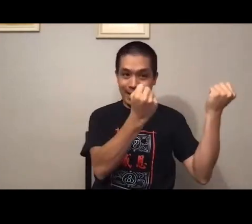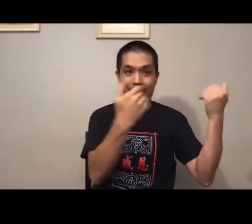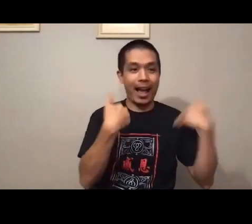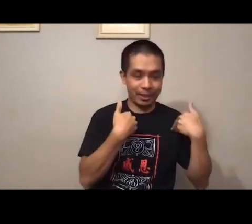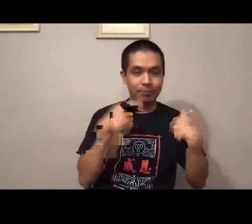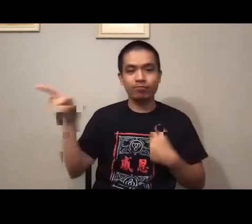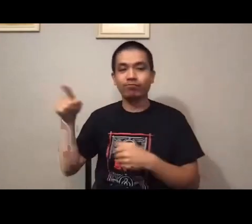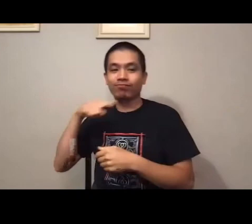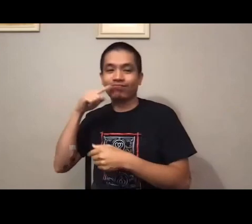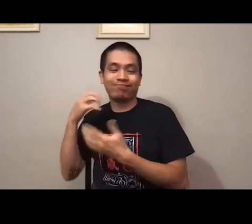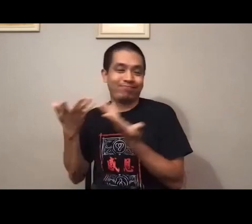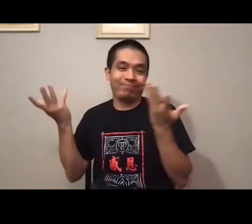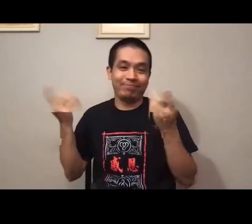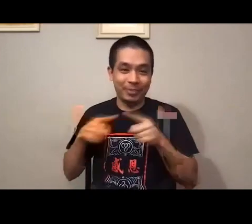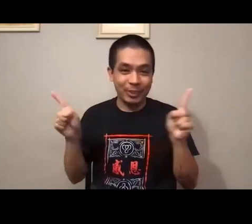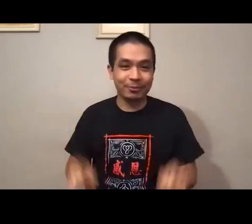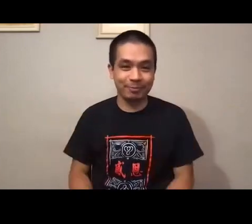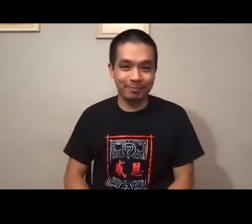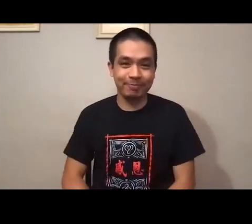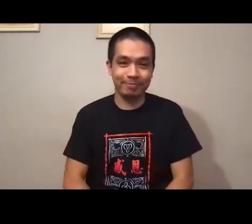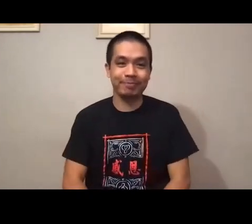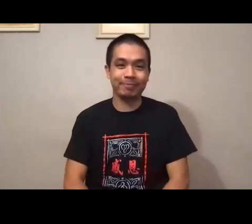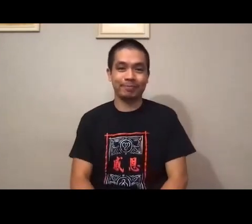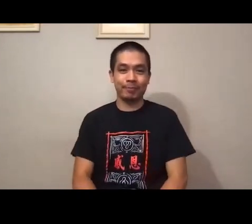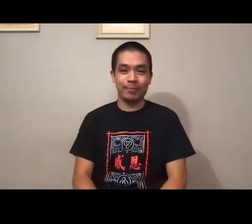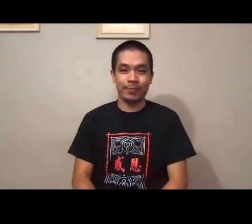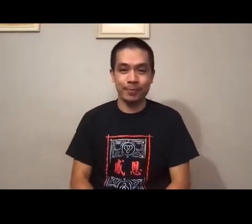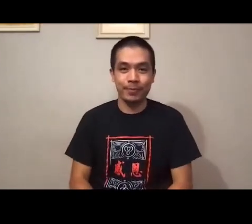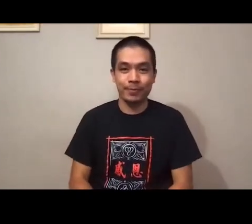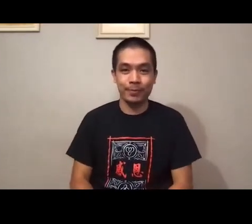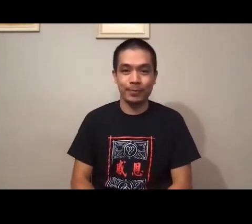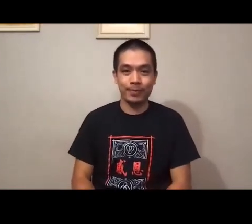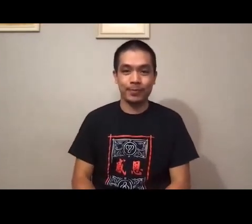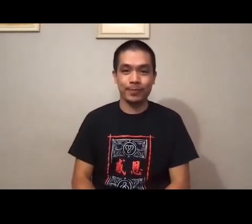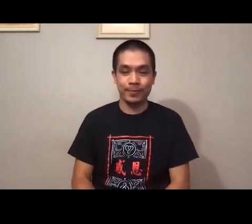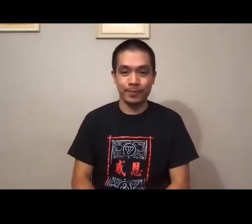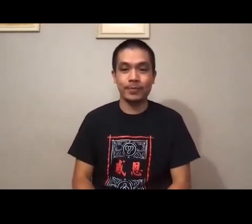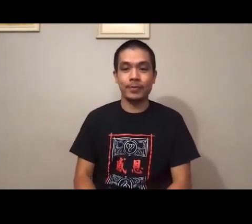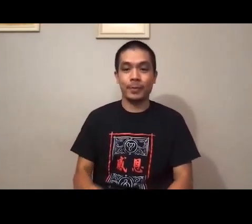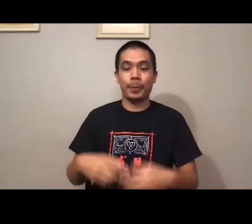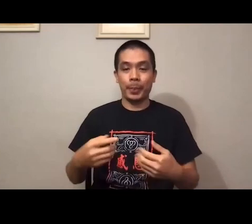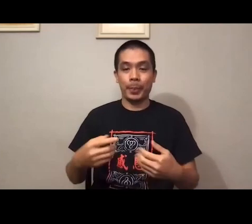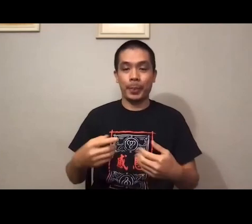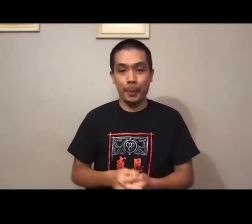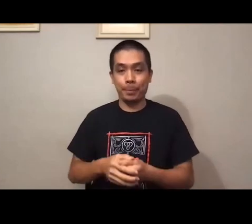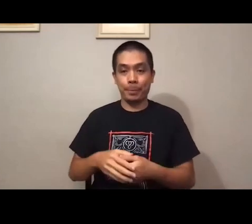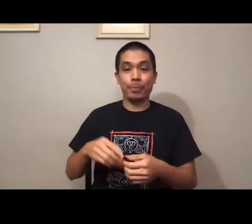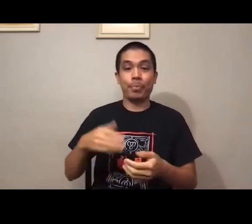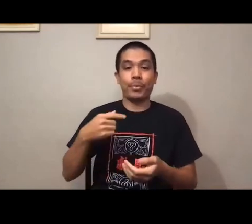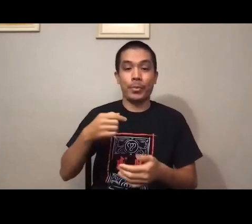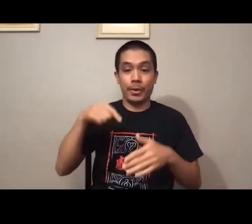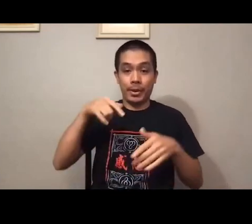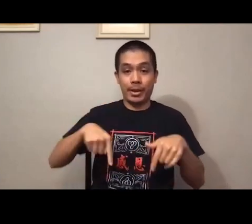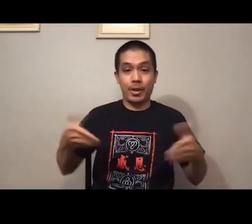signed, being able to have that language and to be able to sign at school made a big difference.